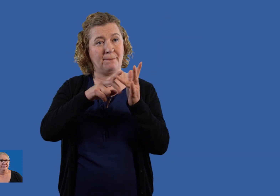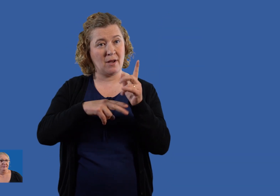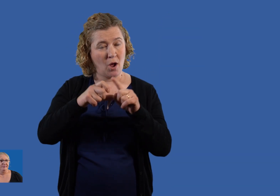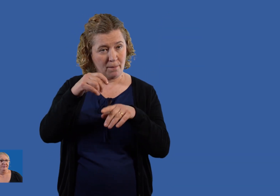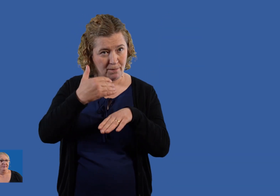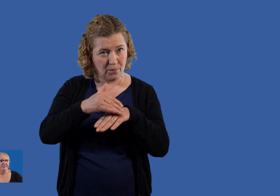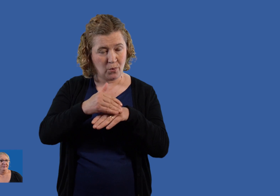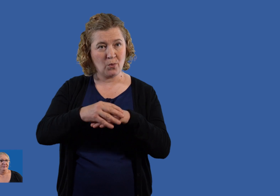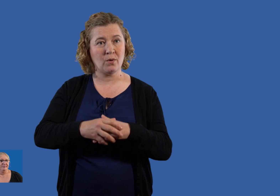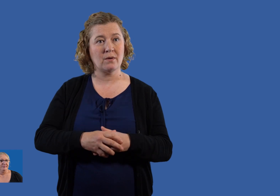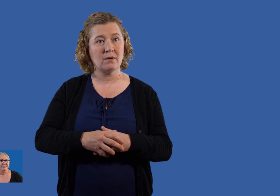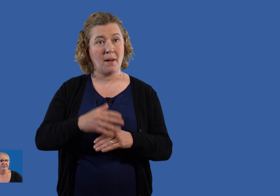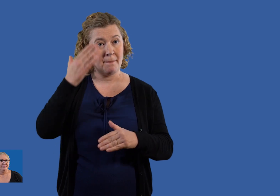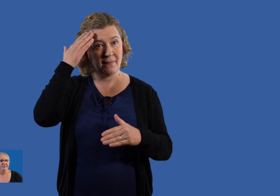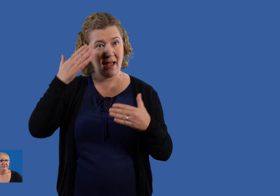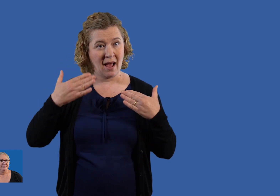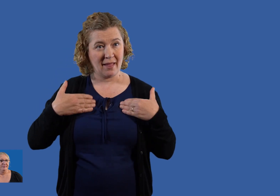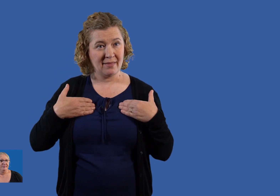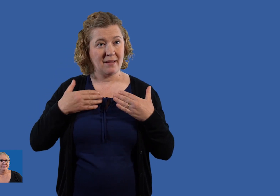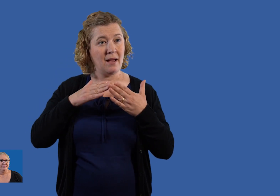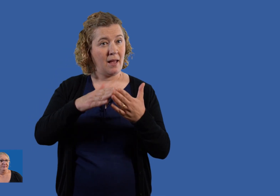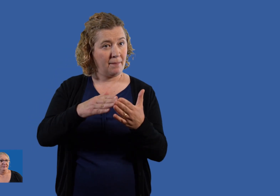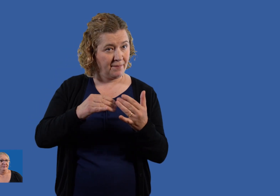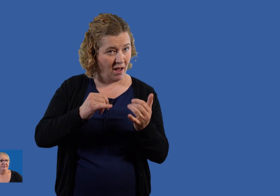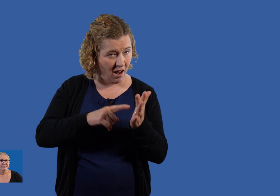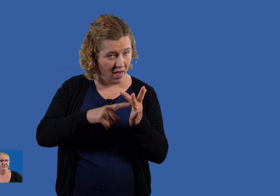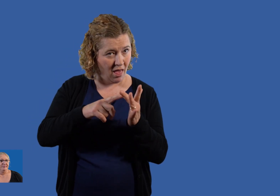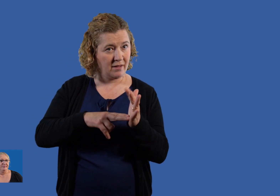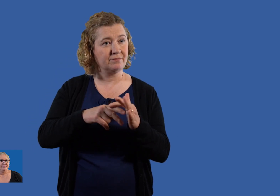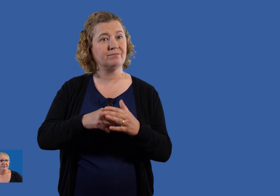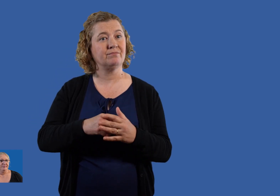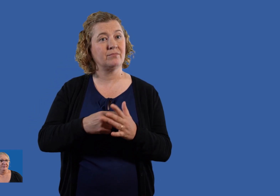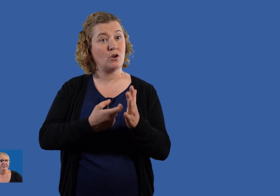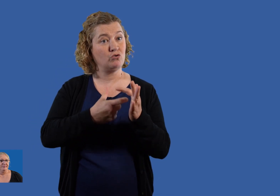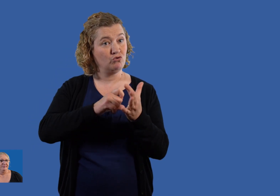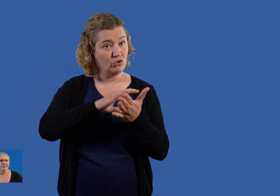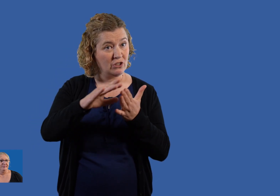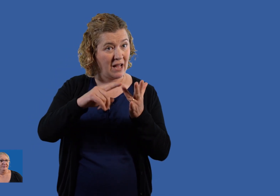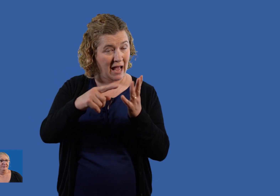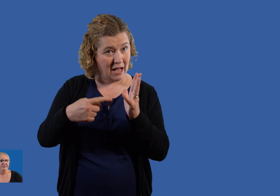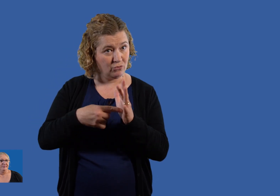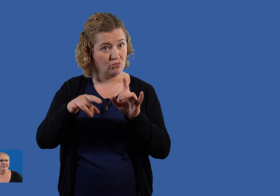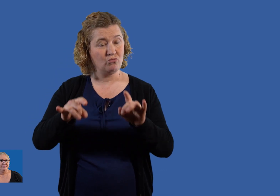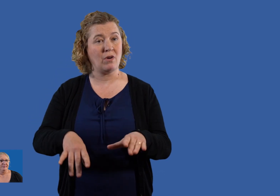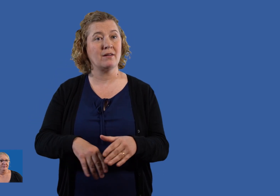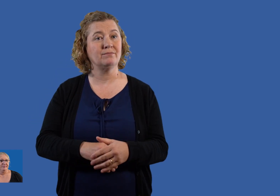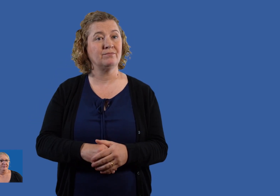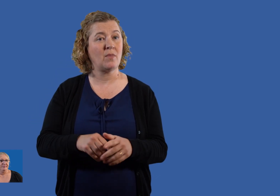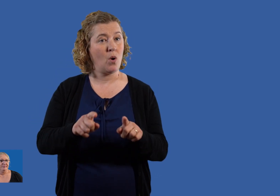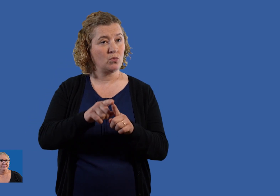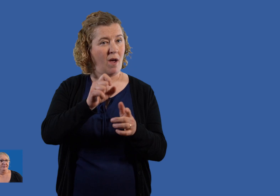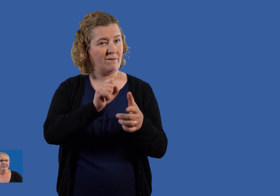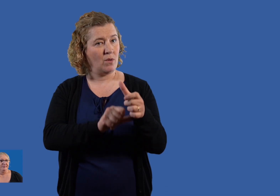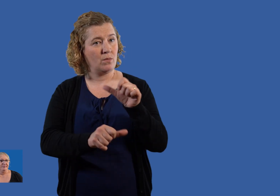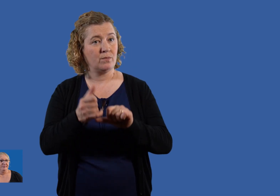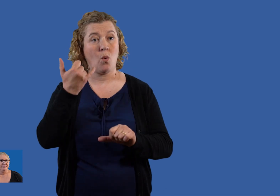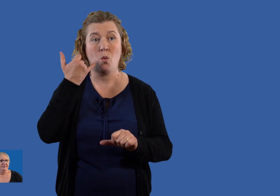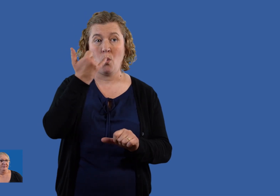Blue, Mental Health Helpline, Reach Out Australia. There's also a